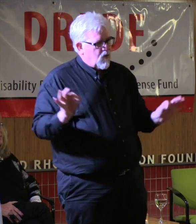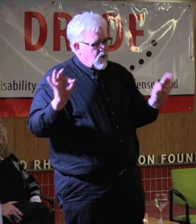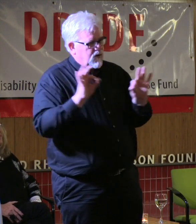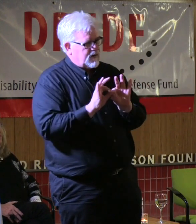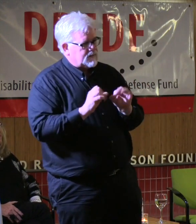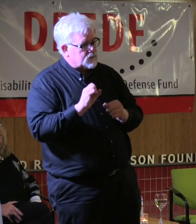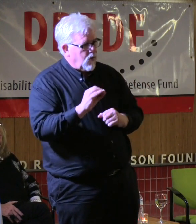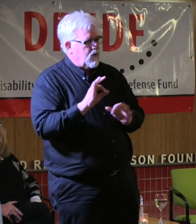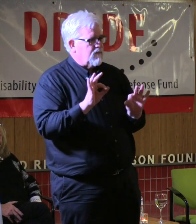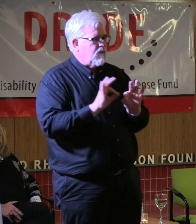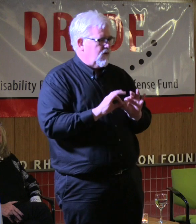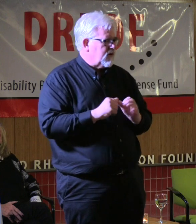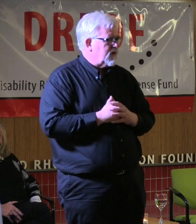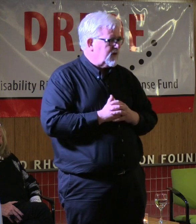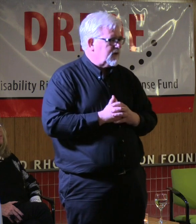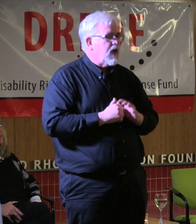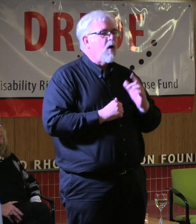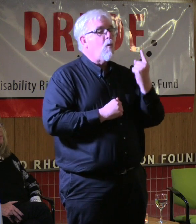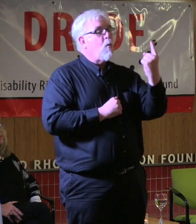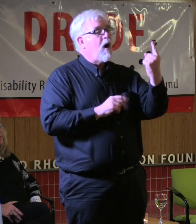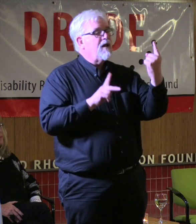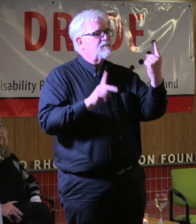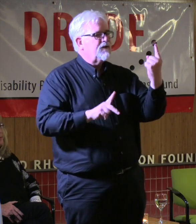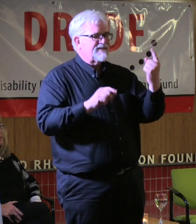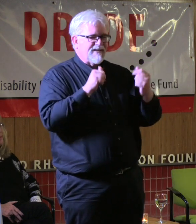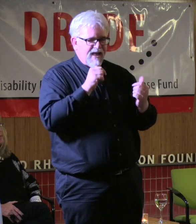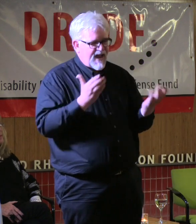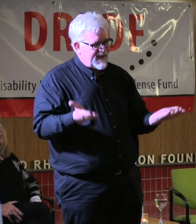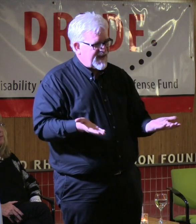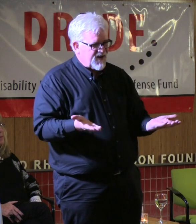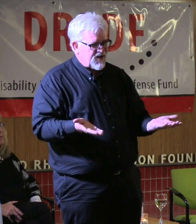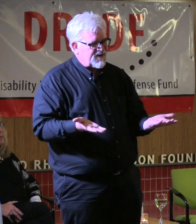important. Well, there's one person who is not here